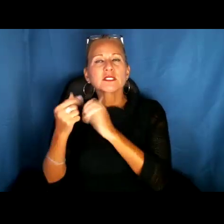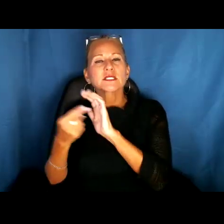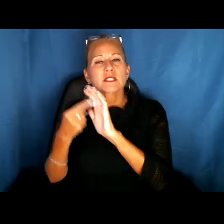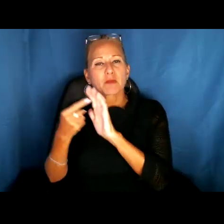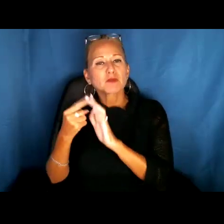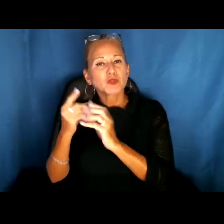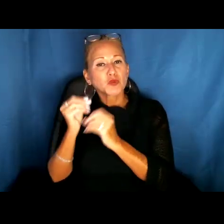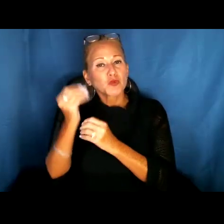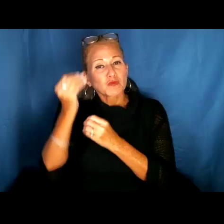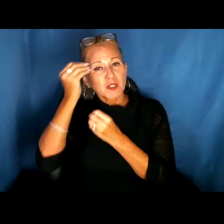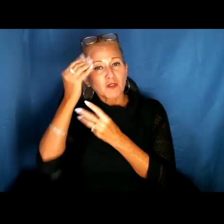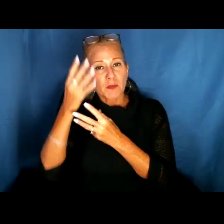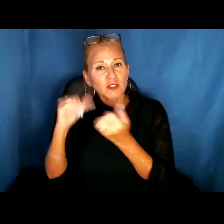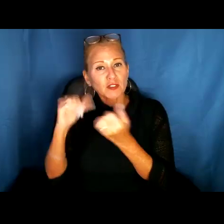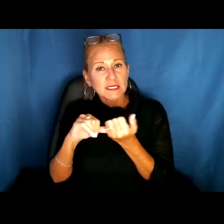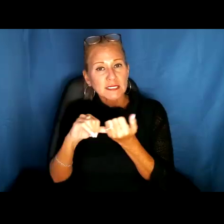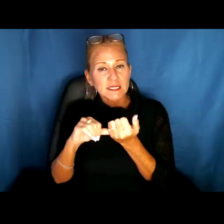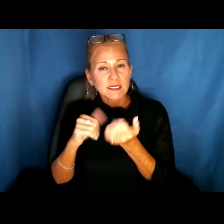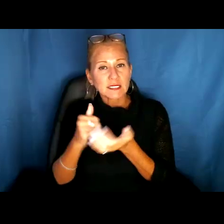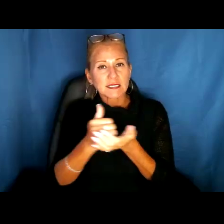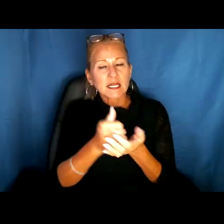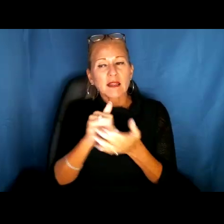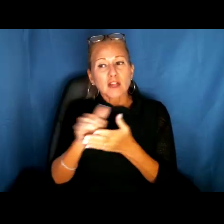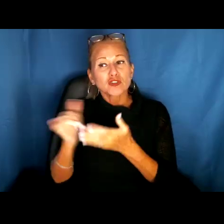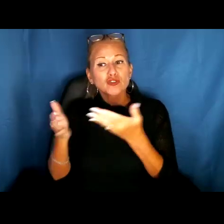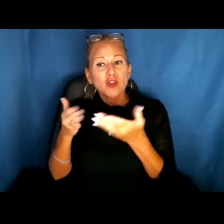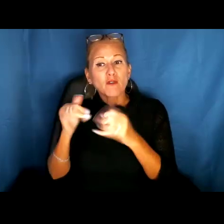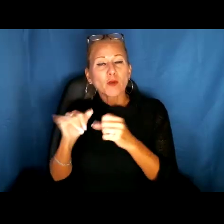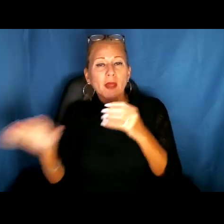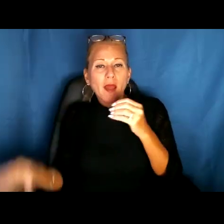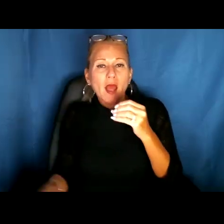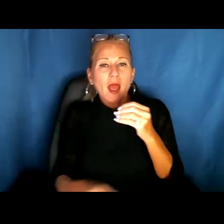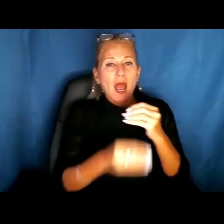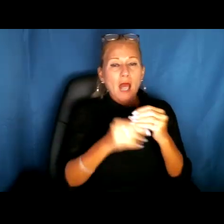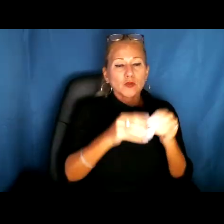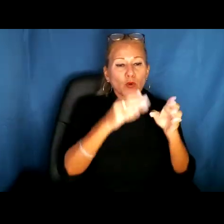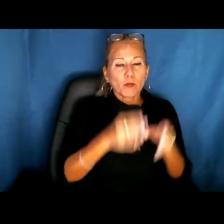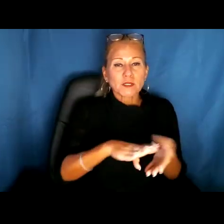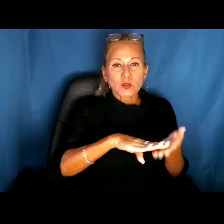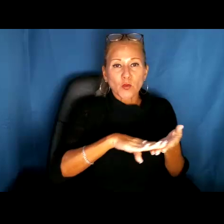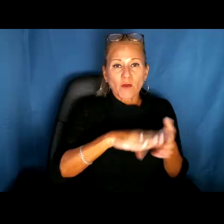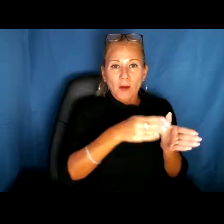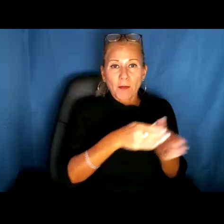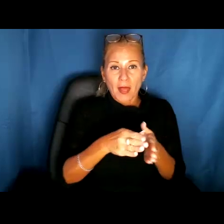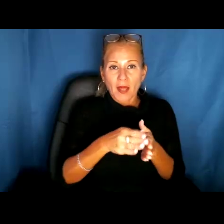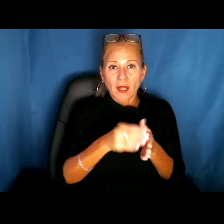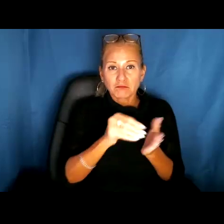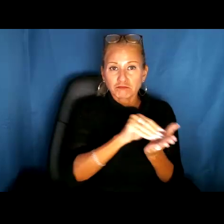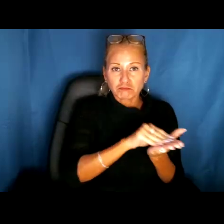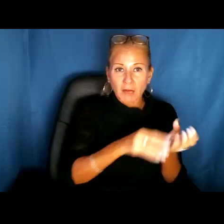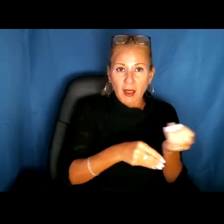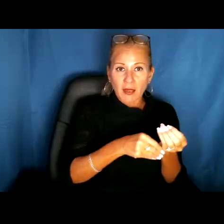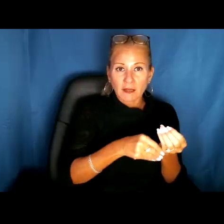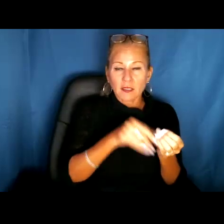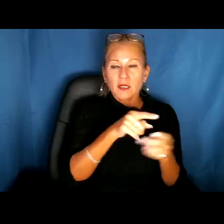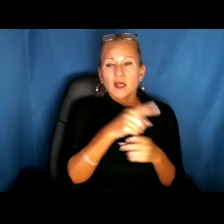do information and assistance, and it's a service that could be added to a person's waiver plan. And this is the type of